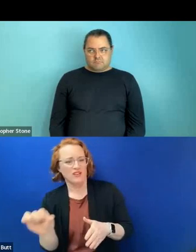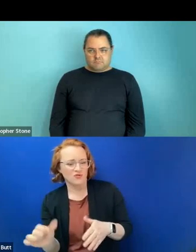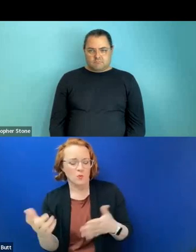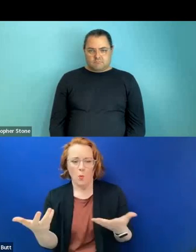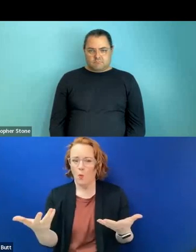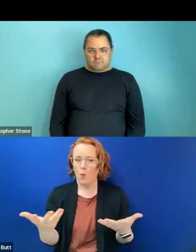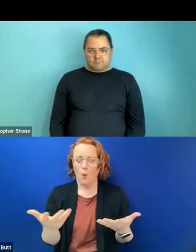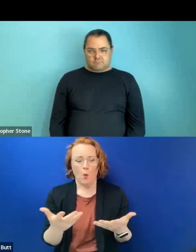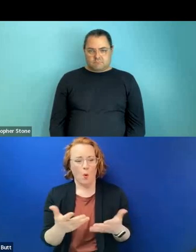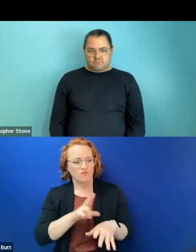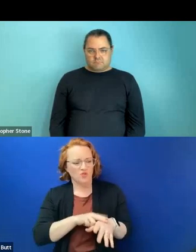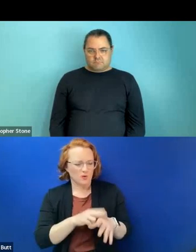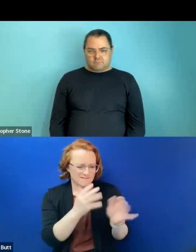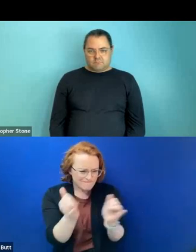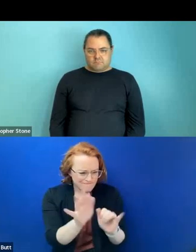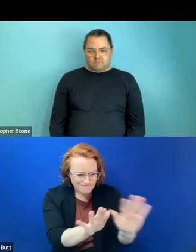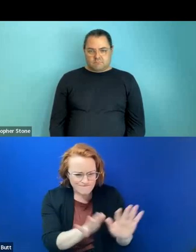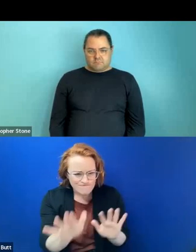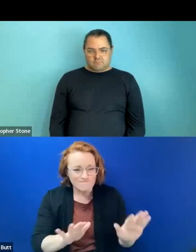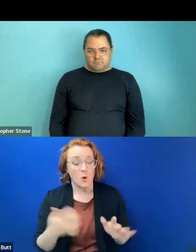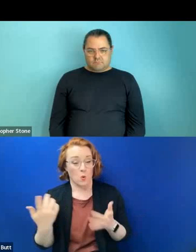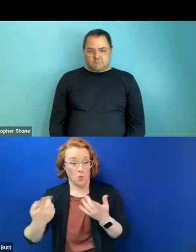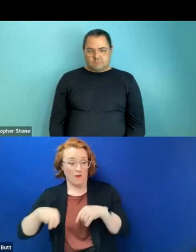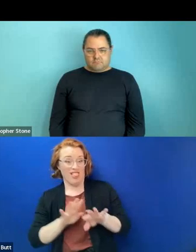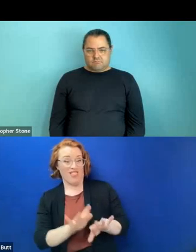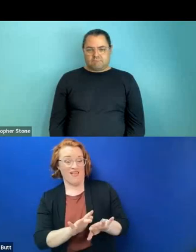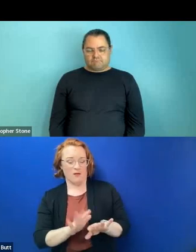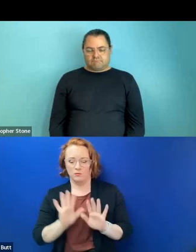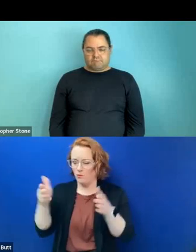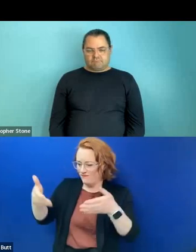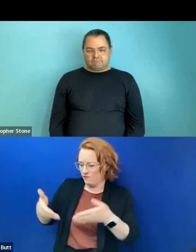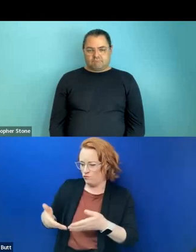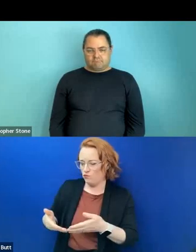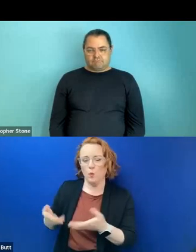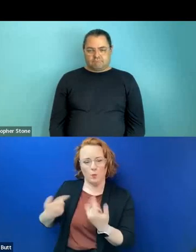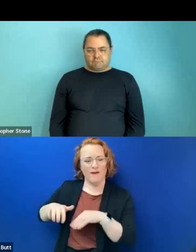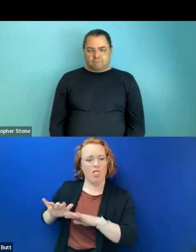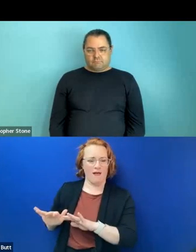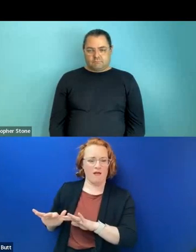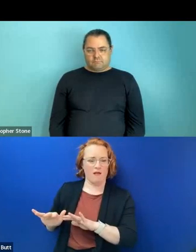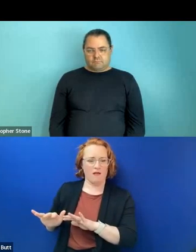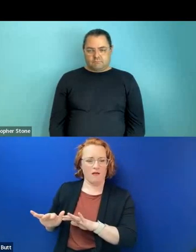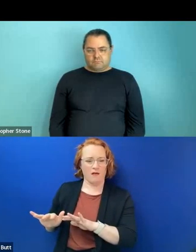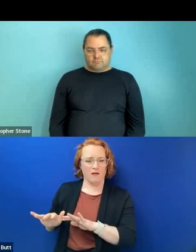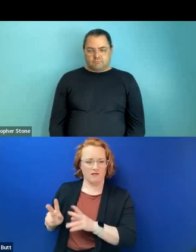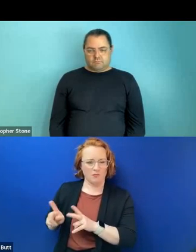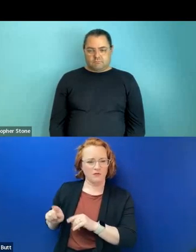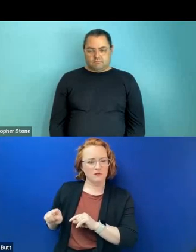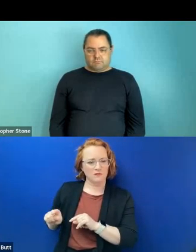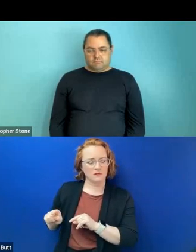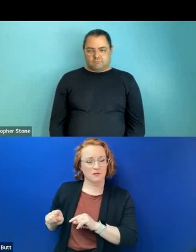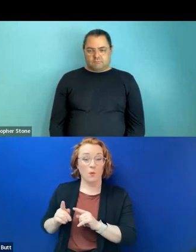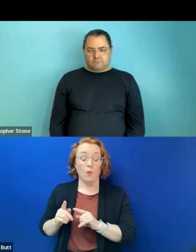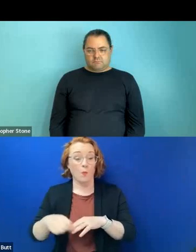being examined by somebody. We are there for a funeral. We are there for